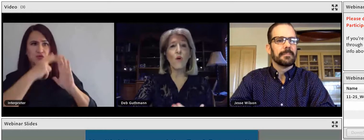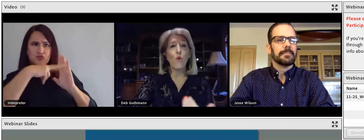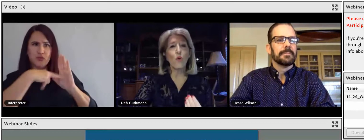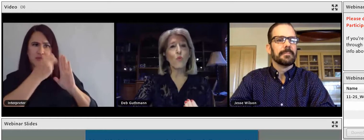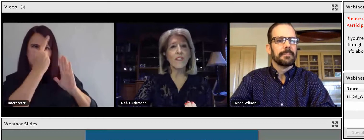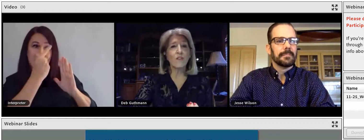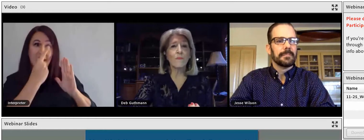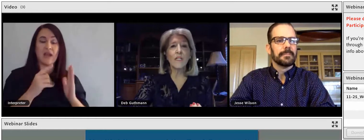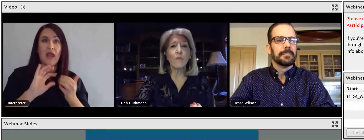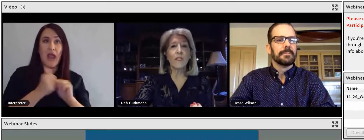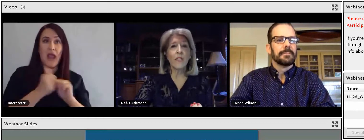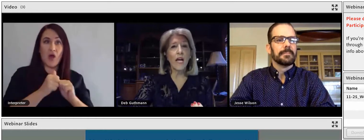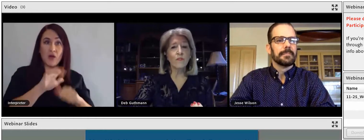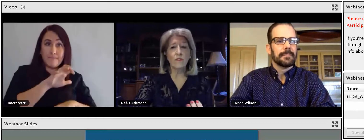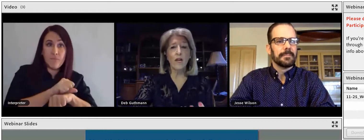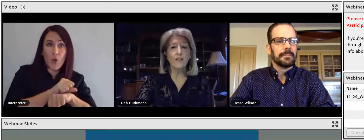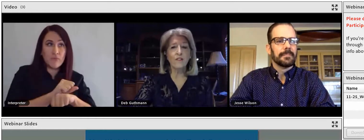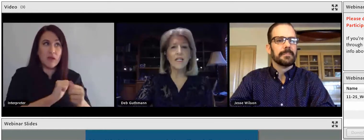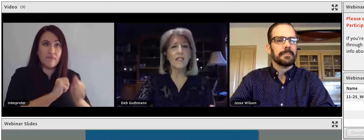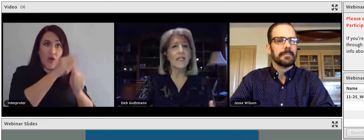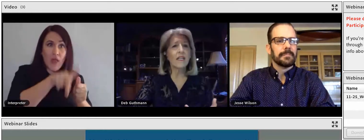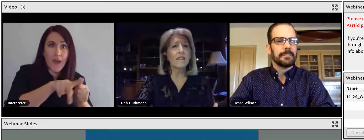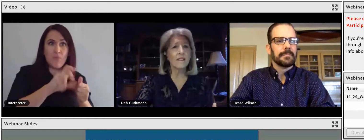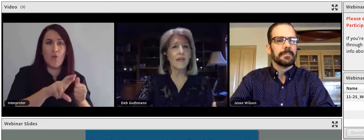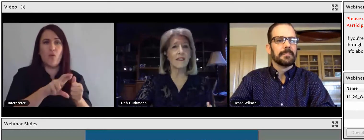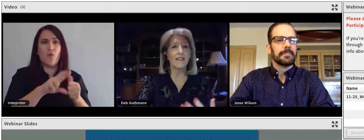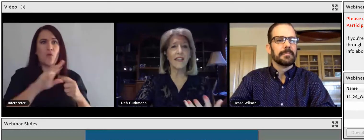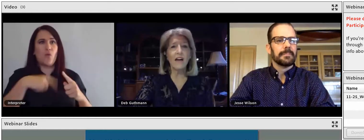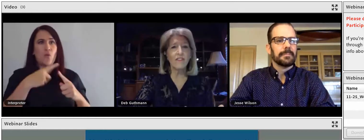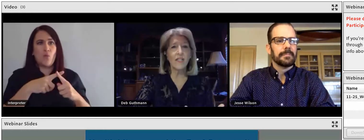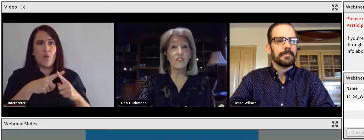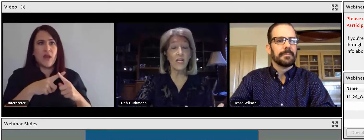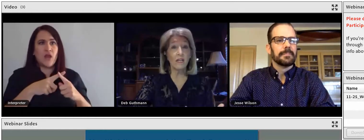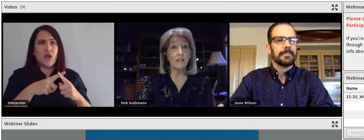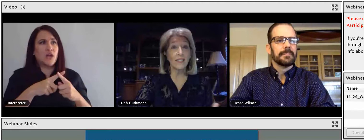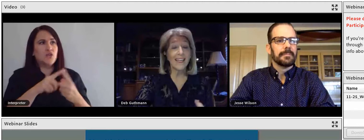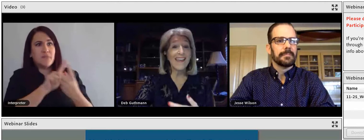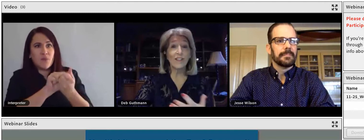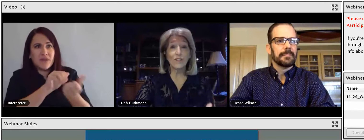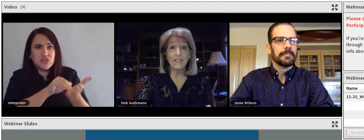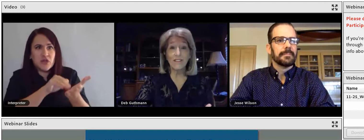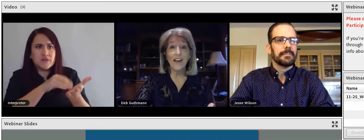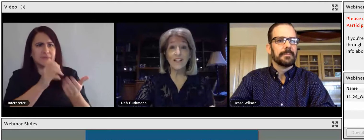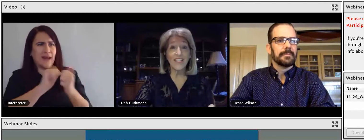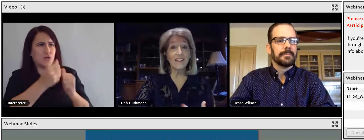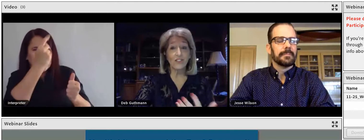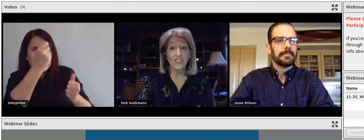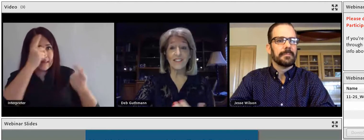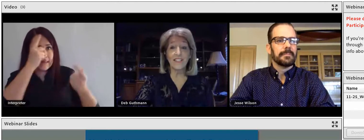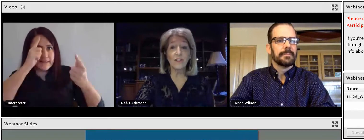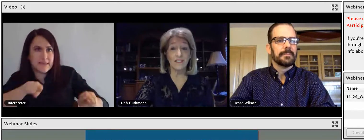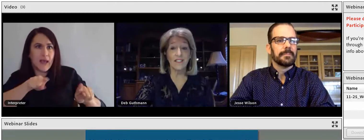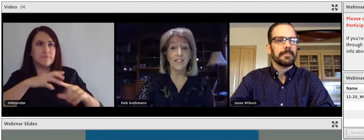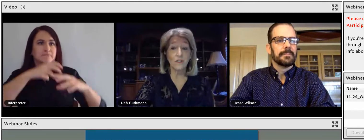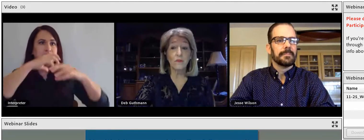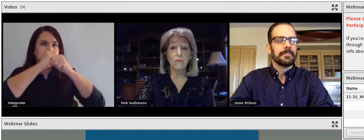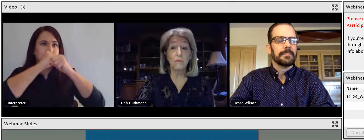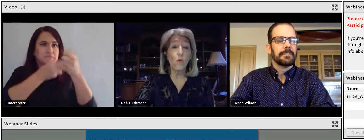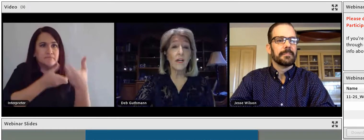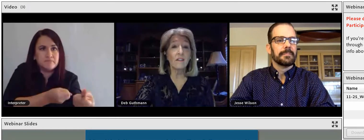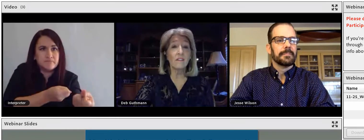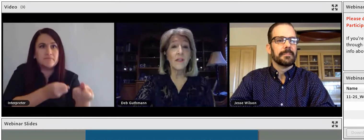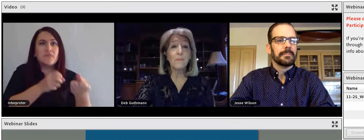slip, or when you're meeting with a counselor, understanding consent and confidentiality. There's a lot of English and literacy